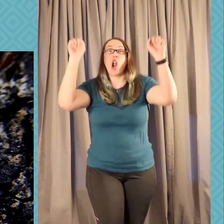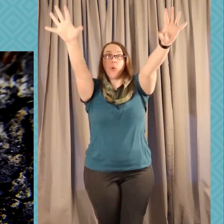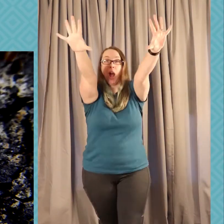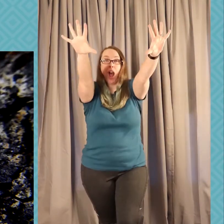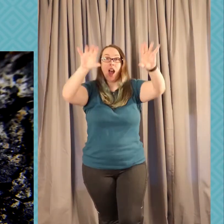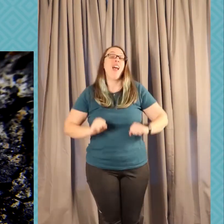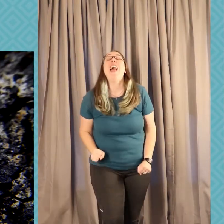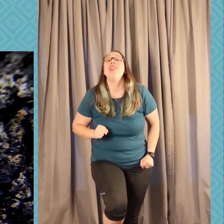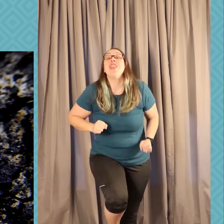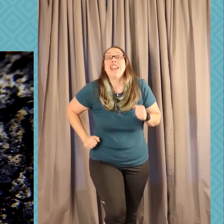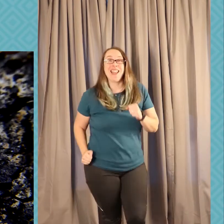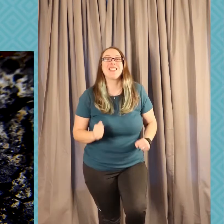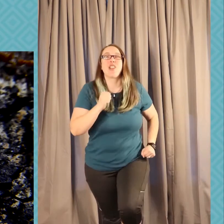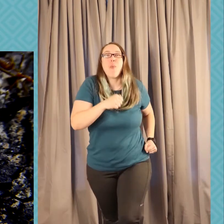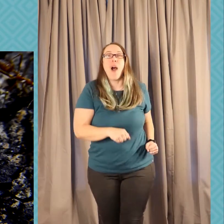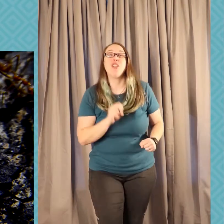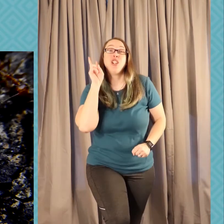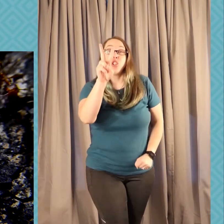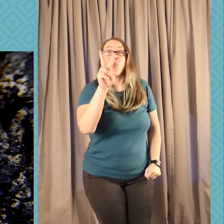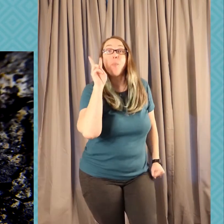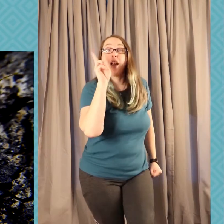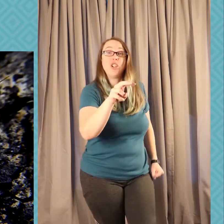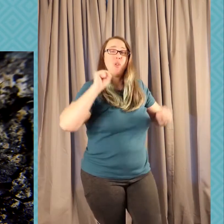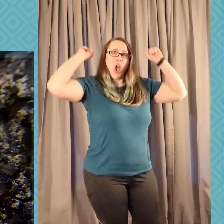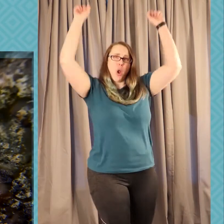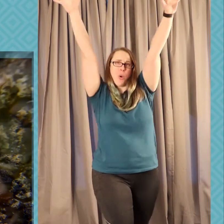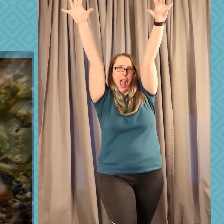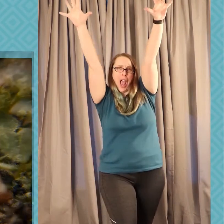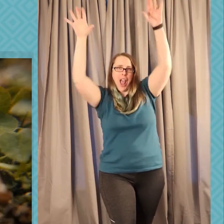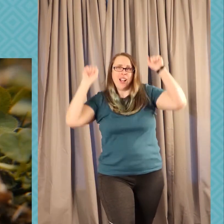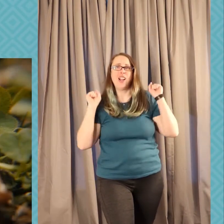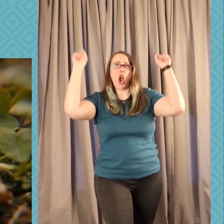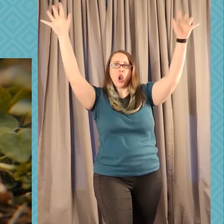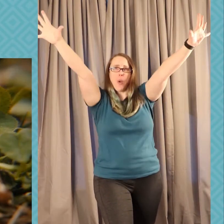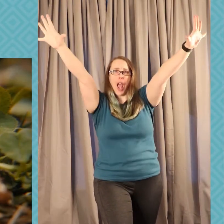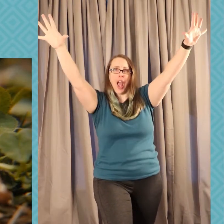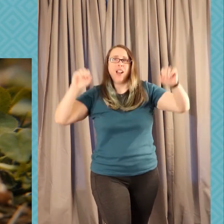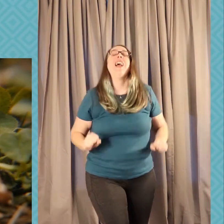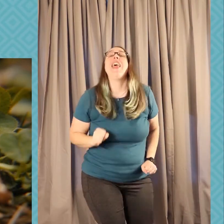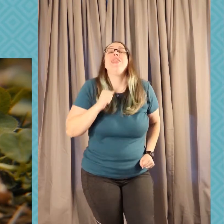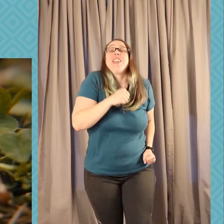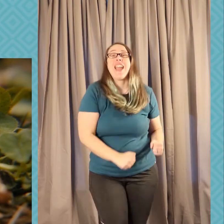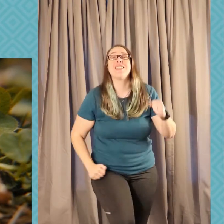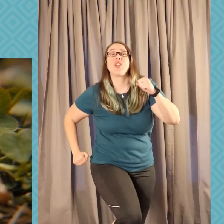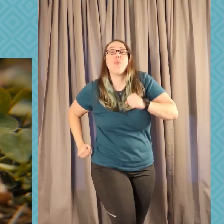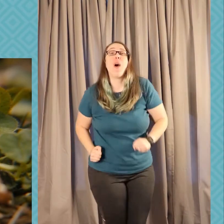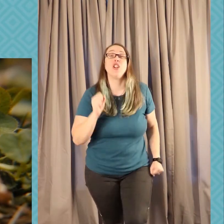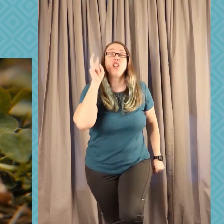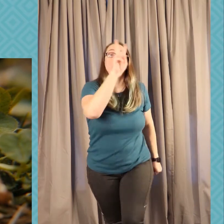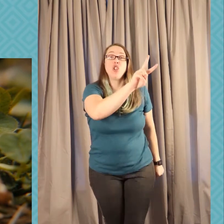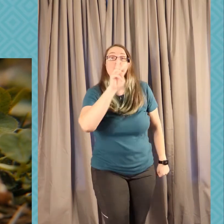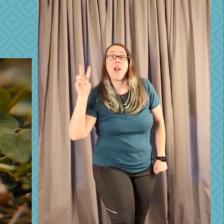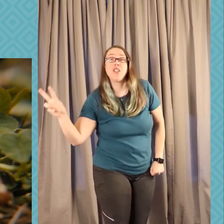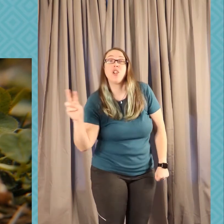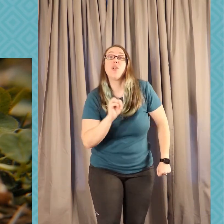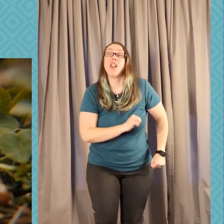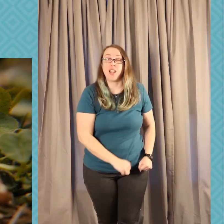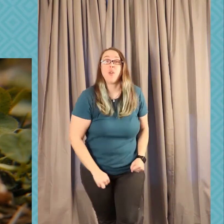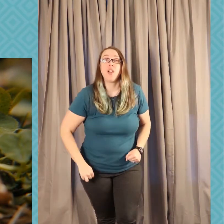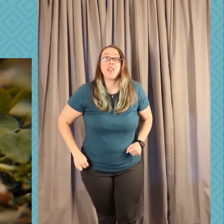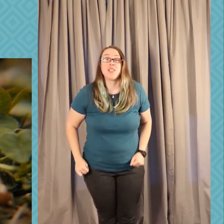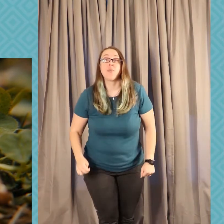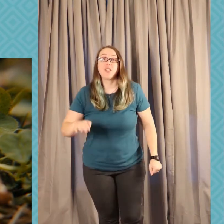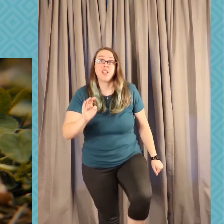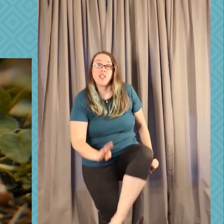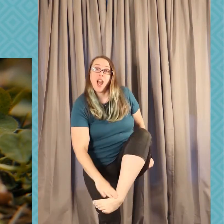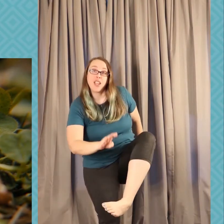hurrah. The ants go marching two by two hurrah hurrah. The ants go marching two by two. The